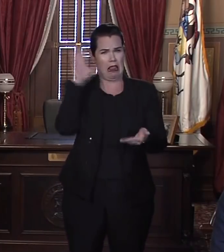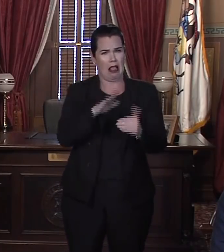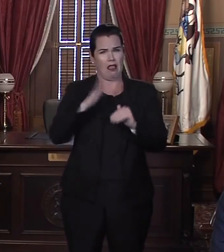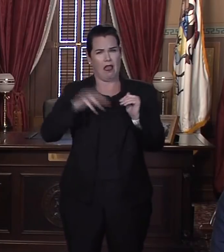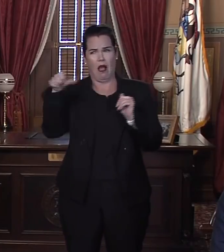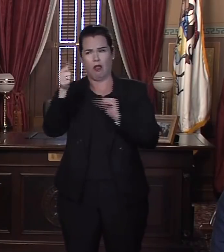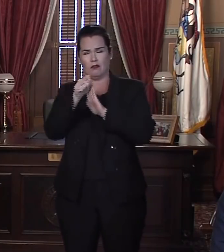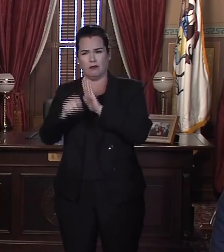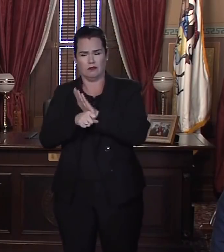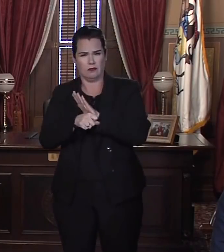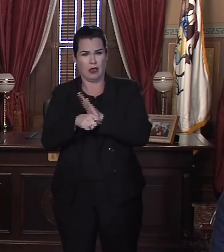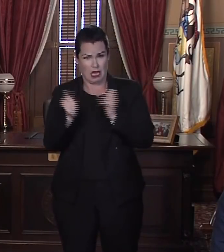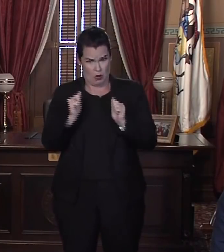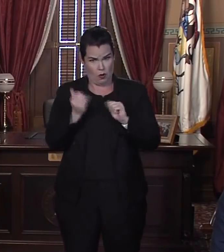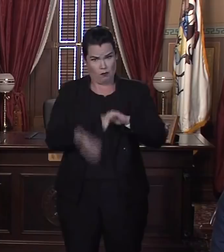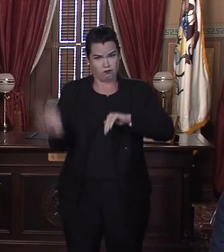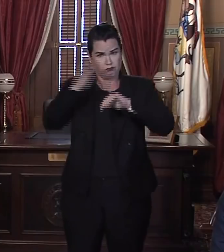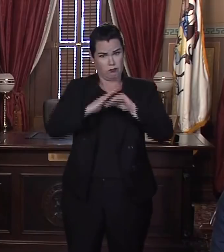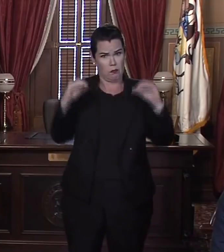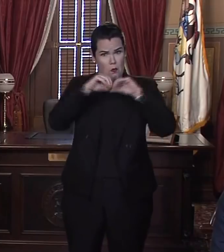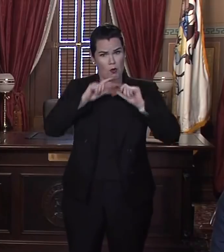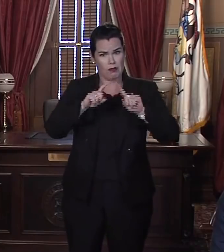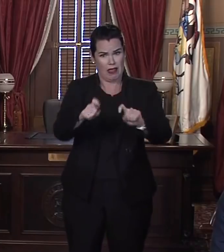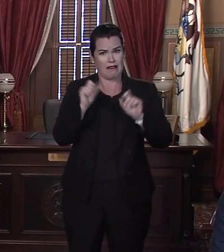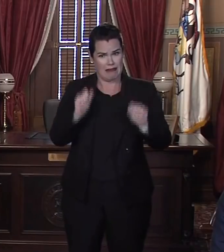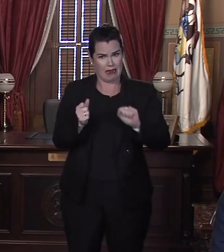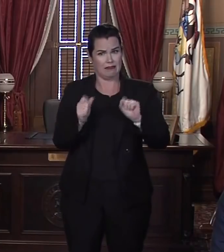and maybe balance that out so we get more testing?